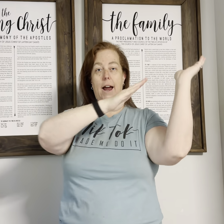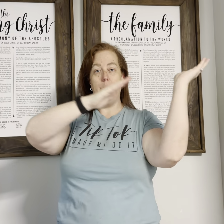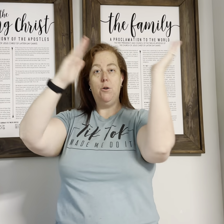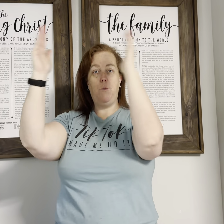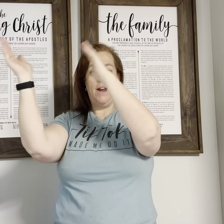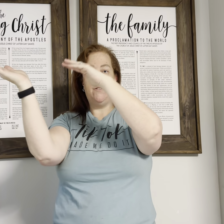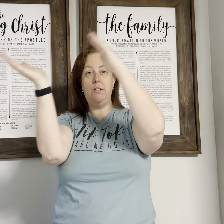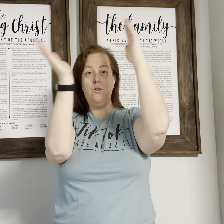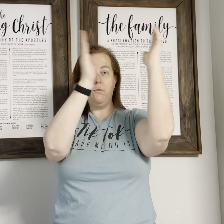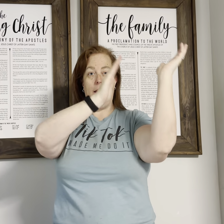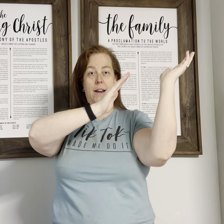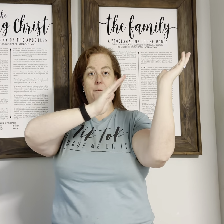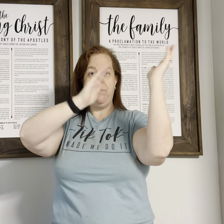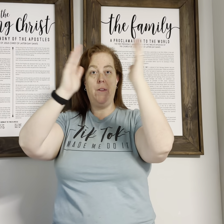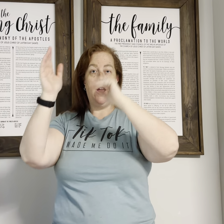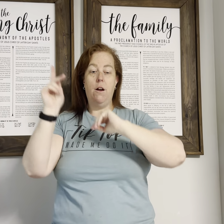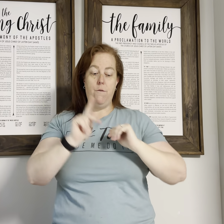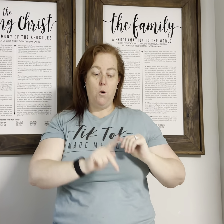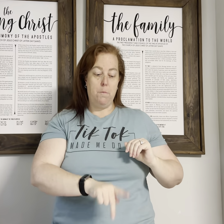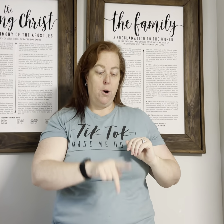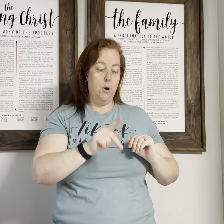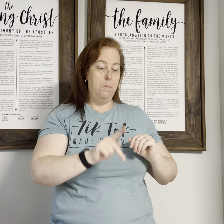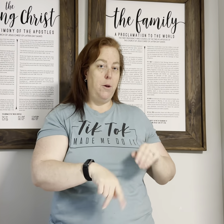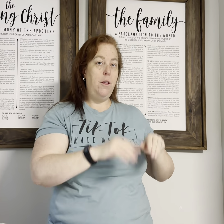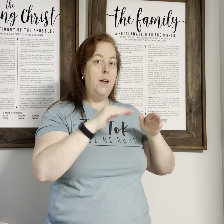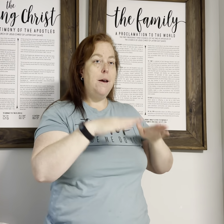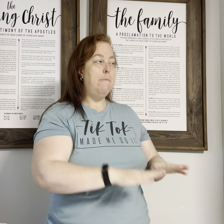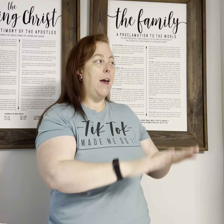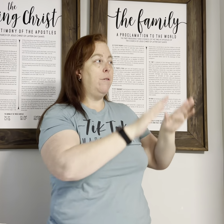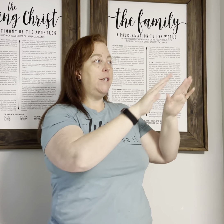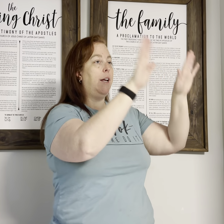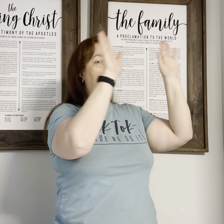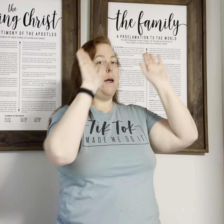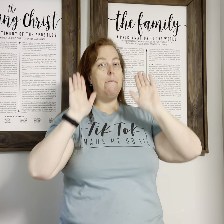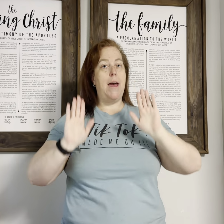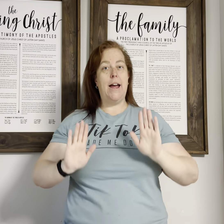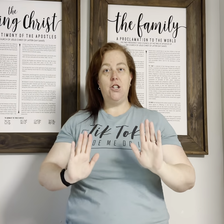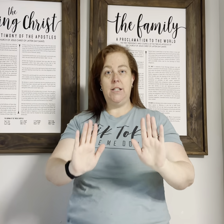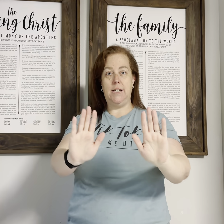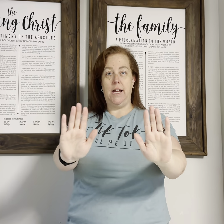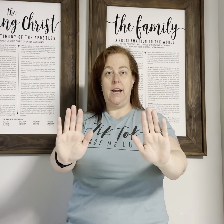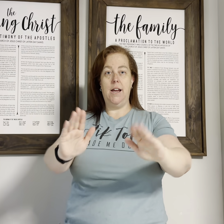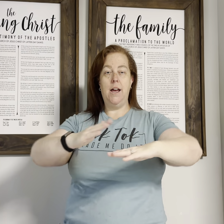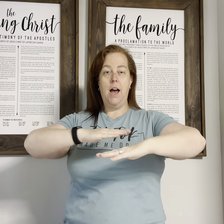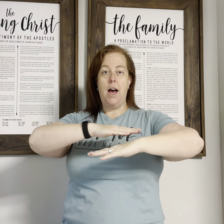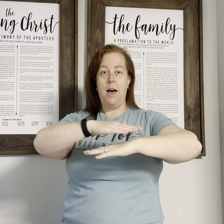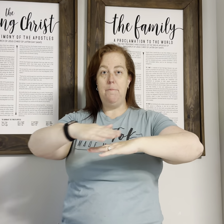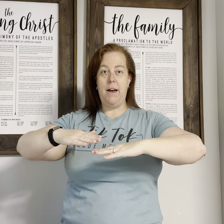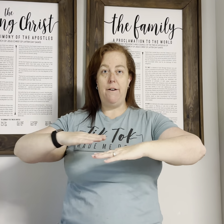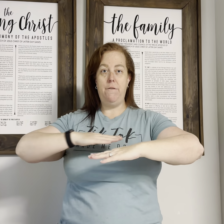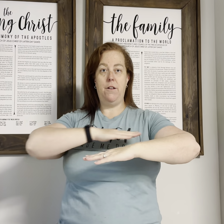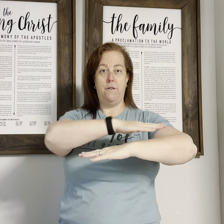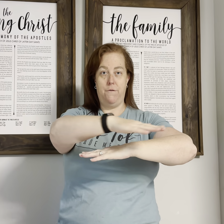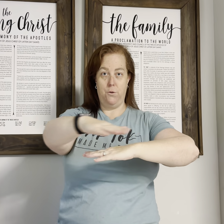amber waves of grain, for purple mountain majesty, above the